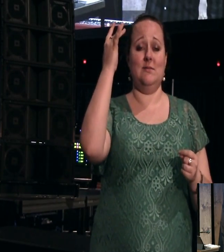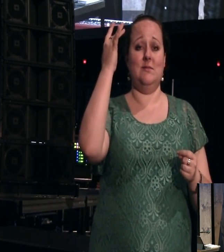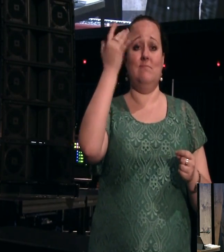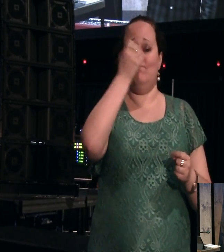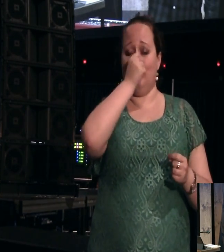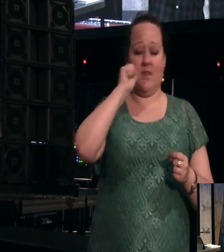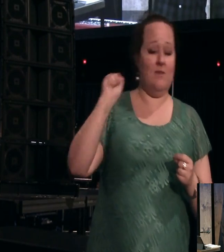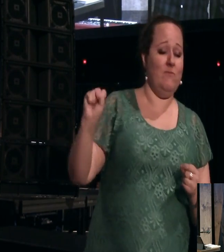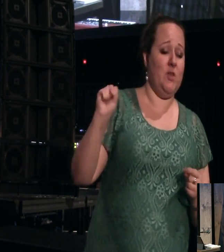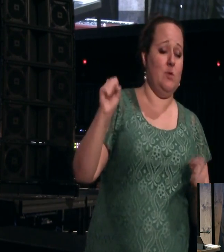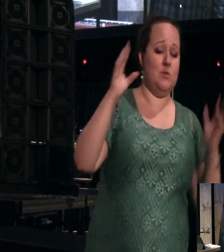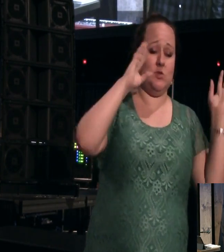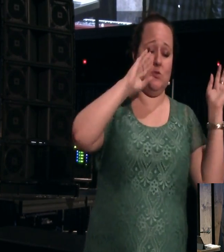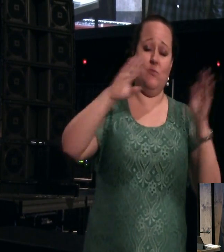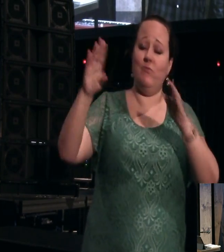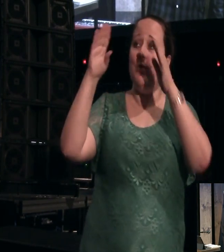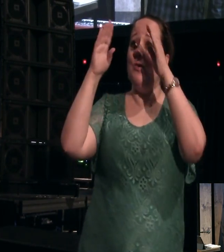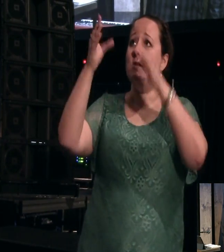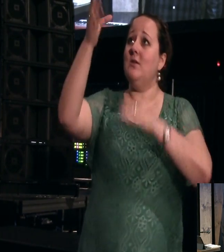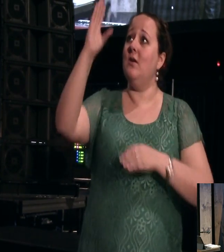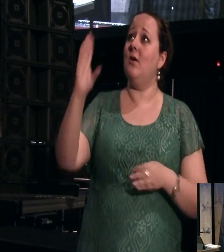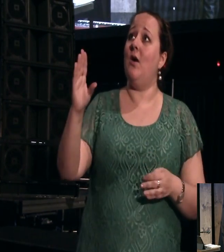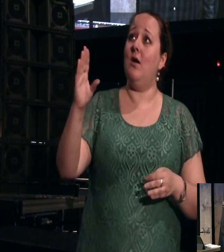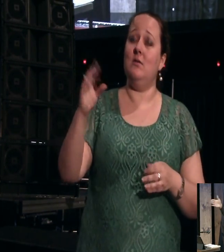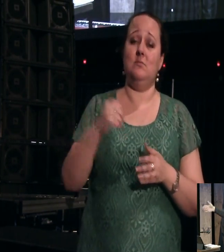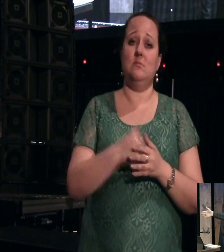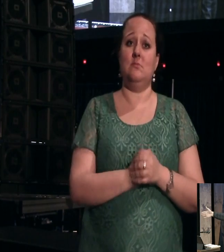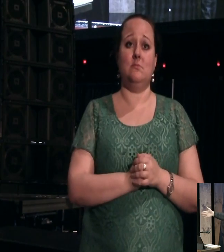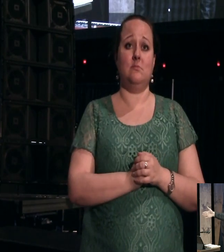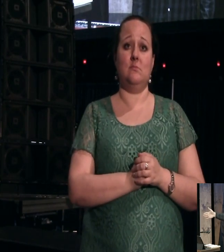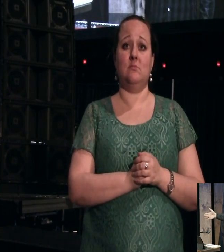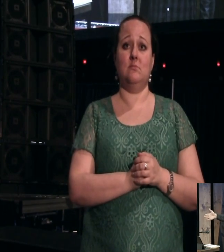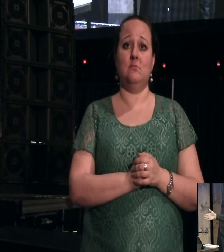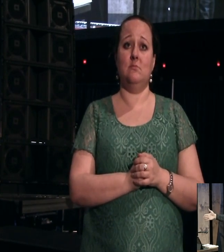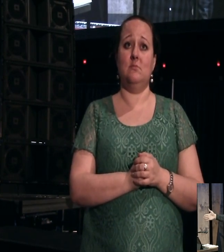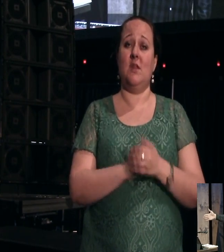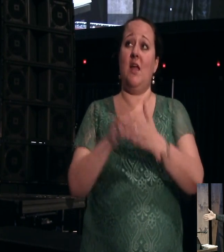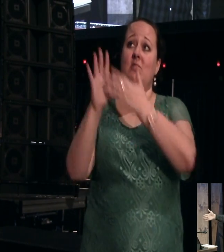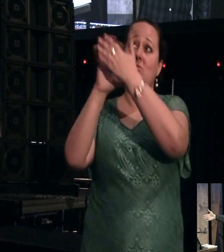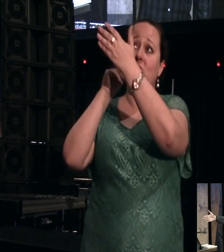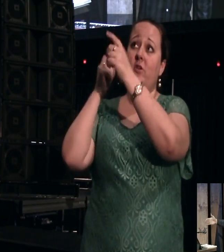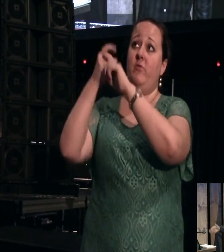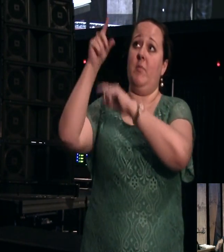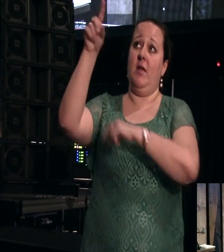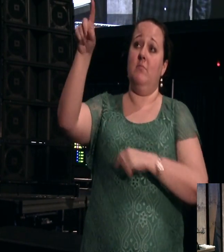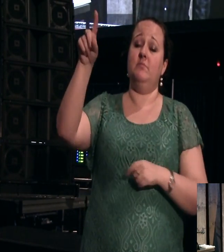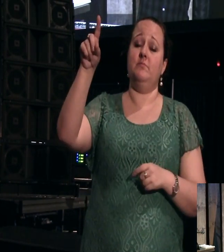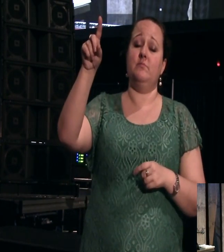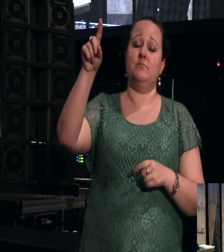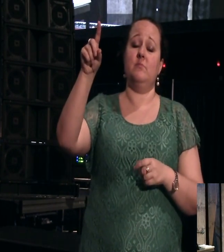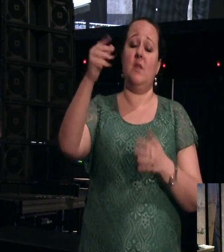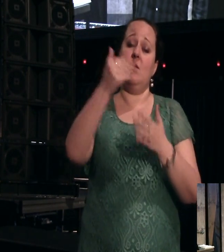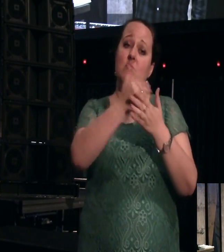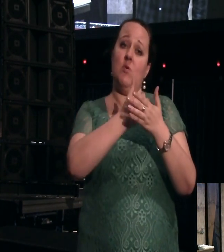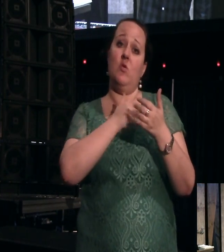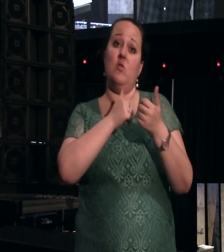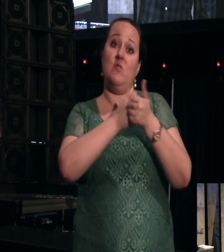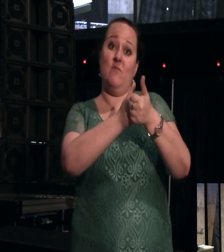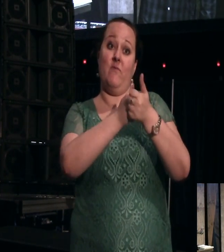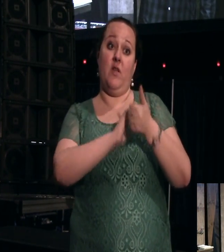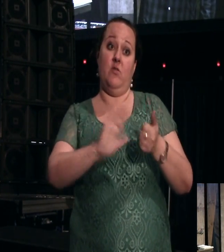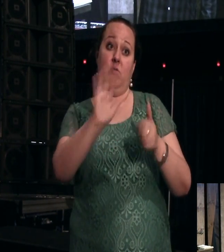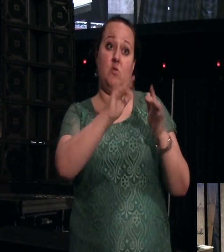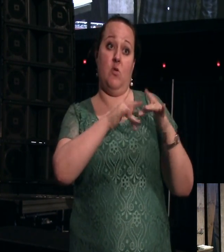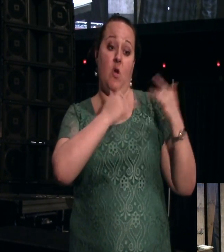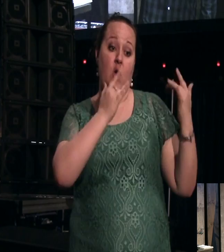of unnecessary pain, because they refuse to look to the sidelines. before